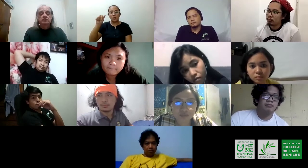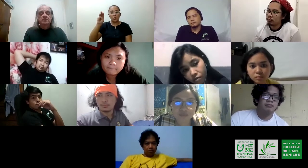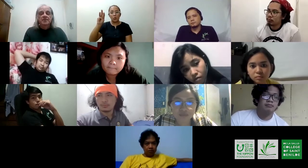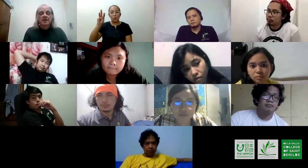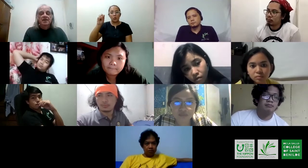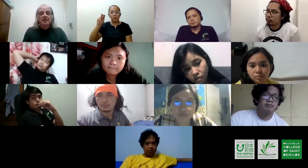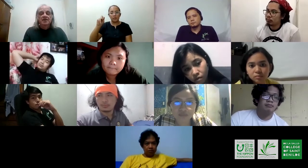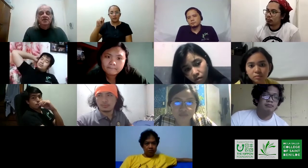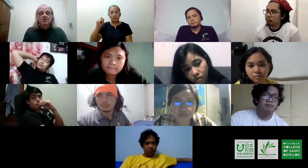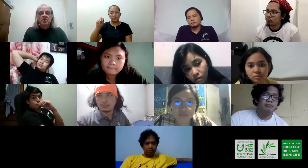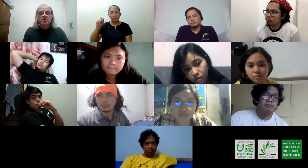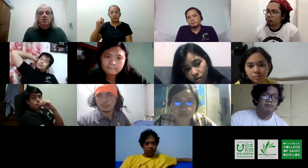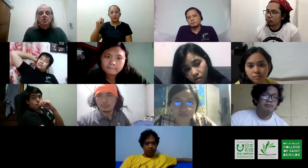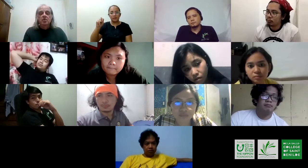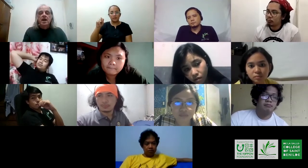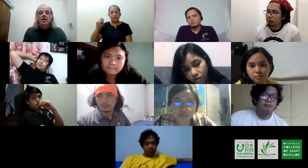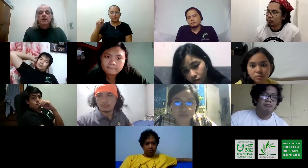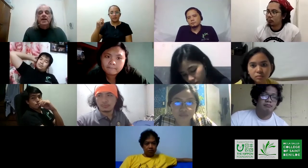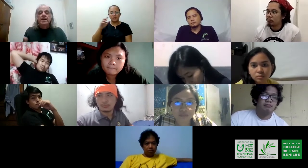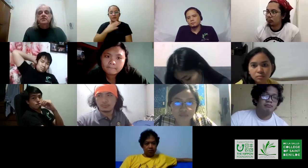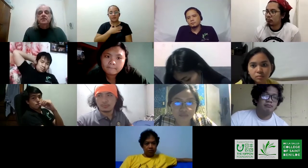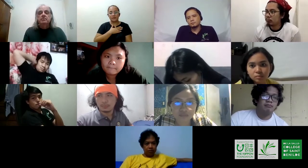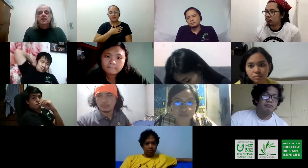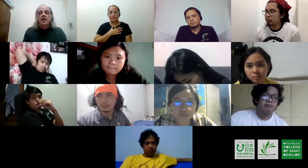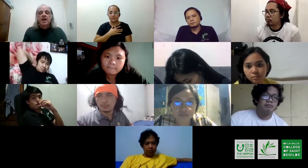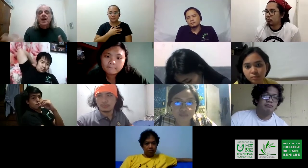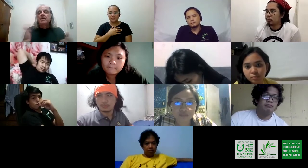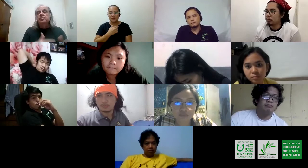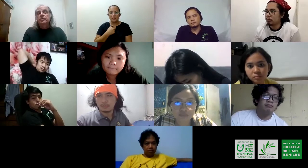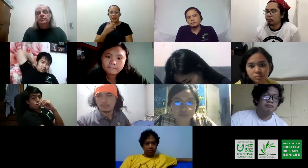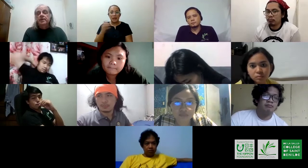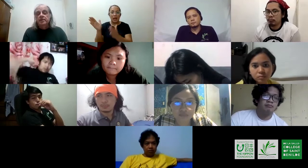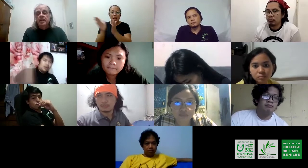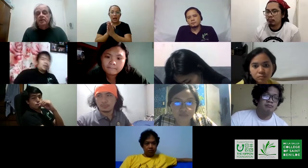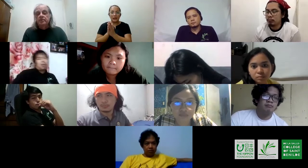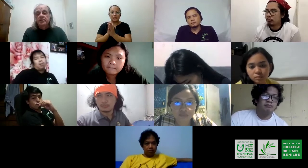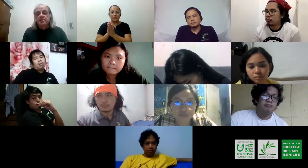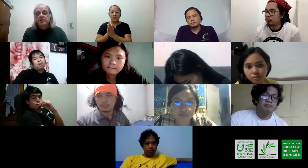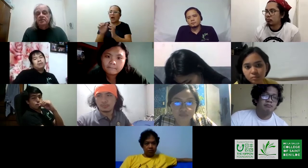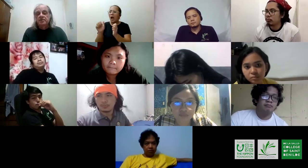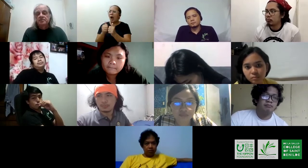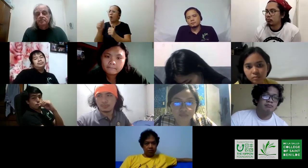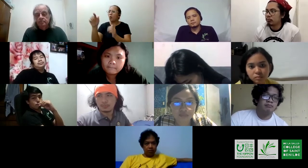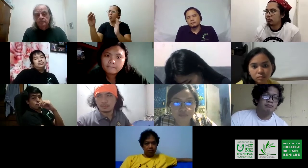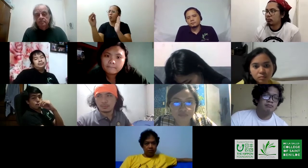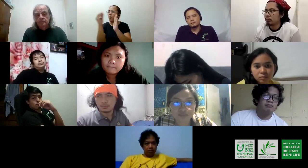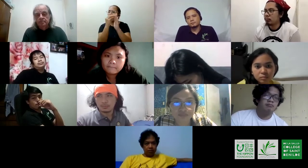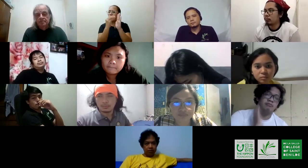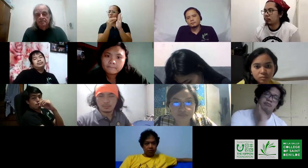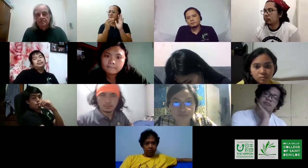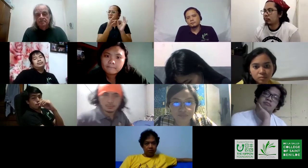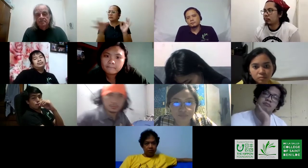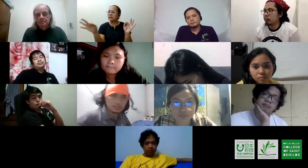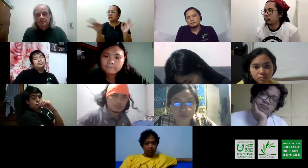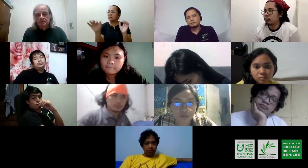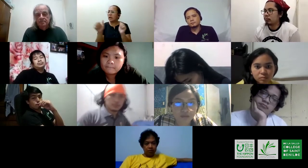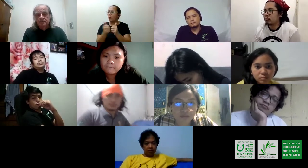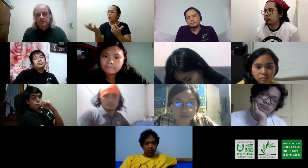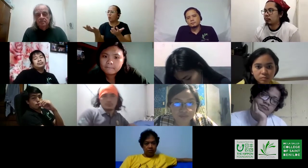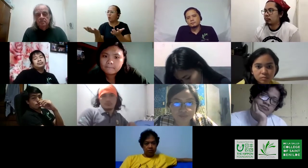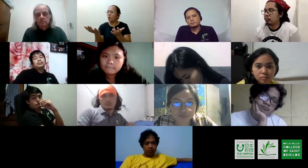love. So I would ask them, how do you put that together in a sentence?